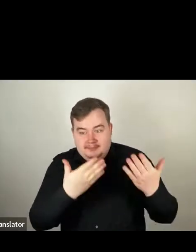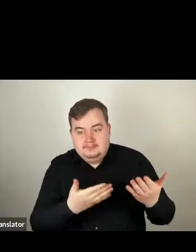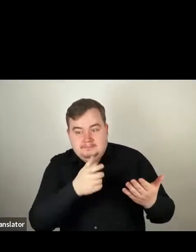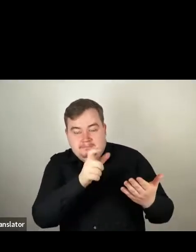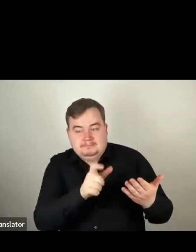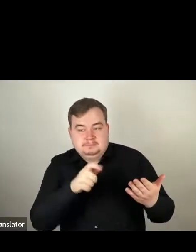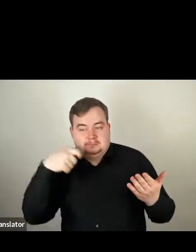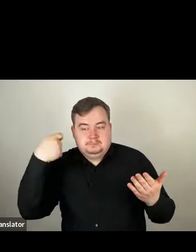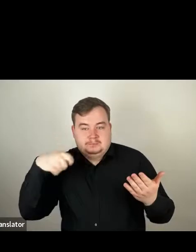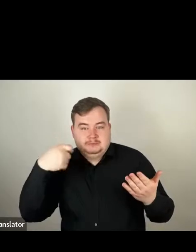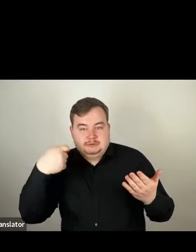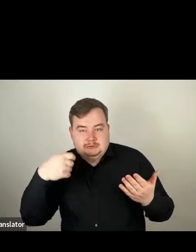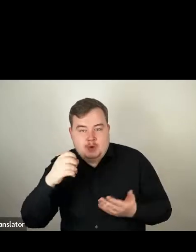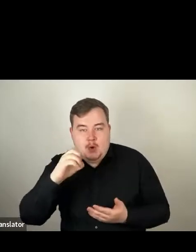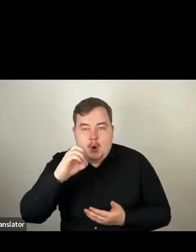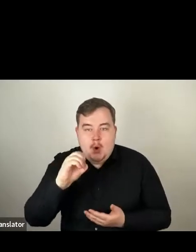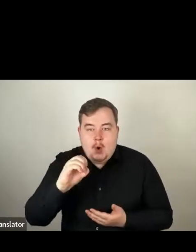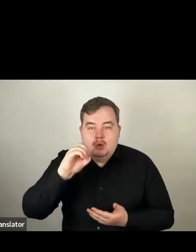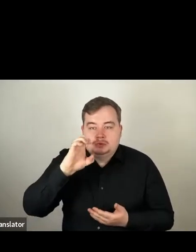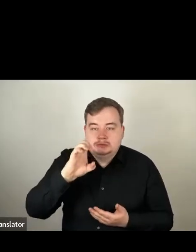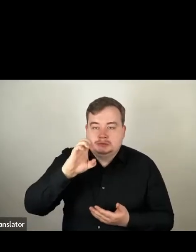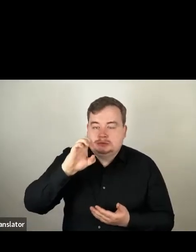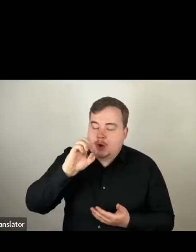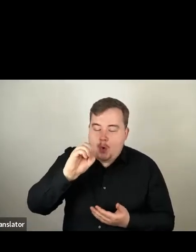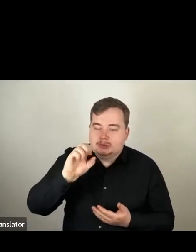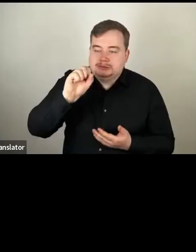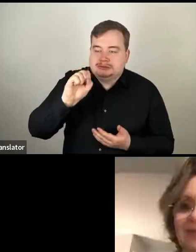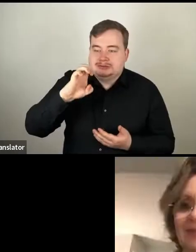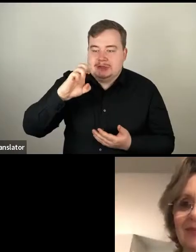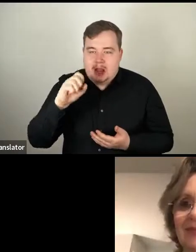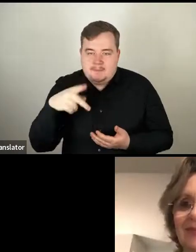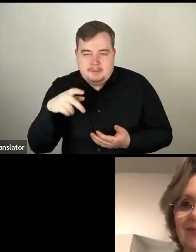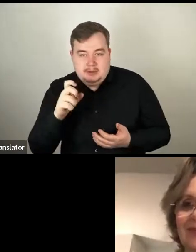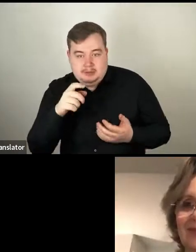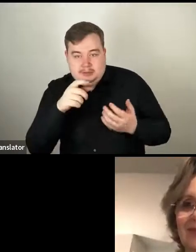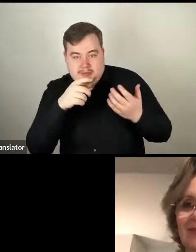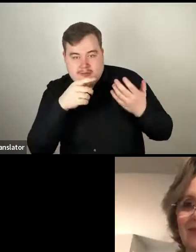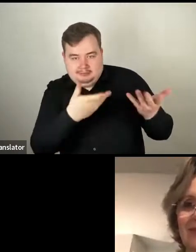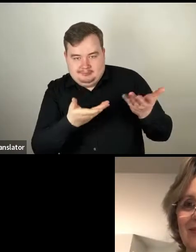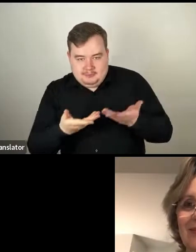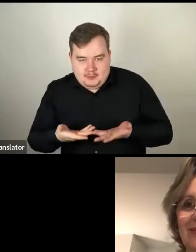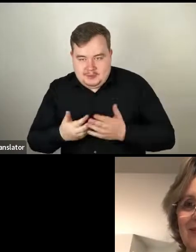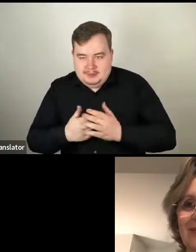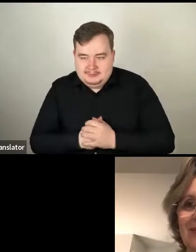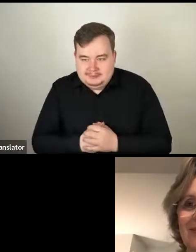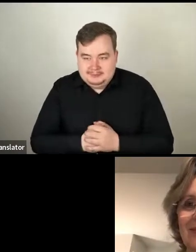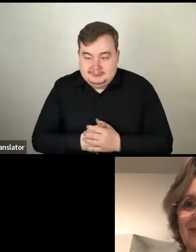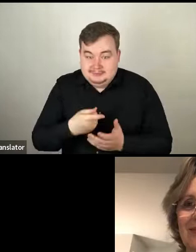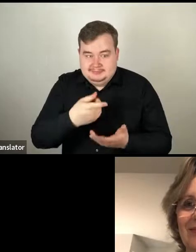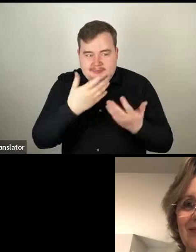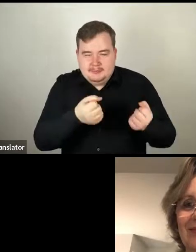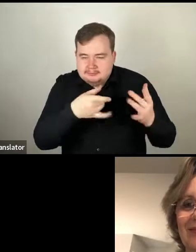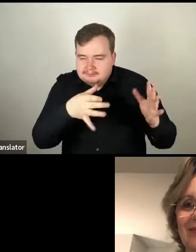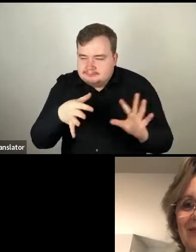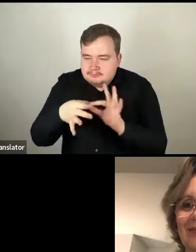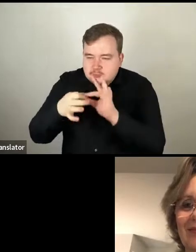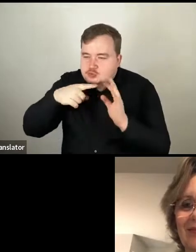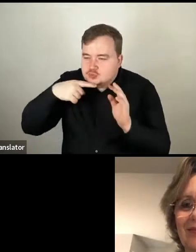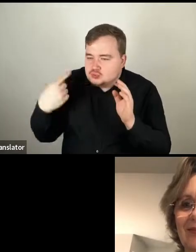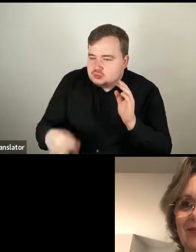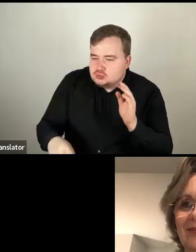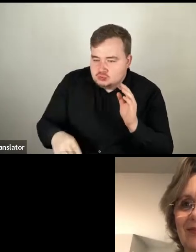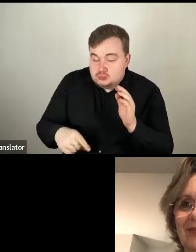Assembly, Ms. Margareta Sederfeld, who is connected from Washington, D.C. due to her official visit to the United